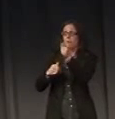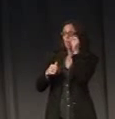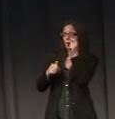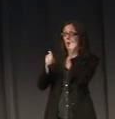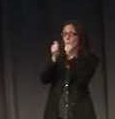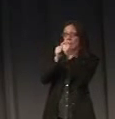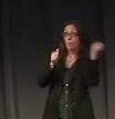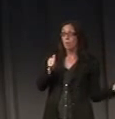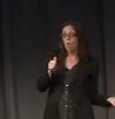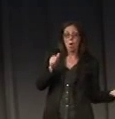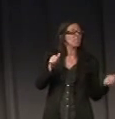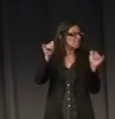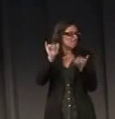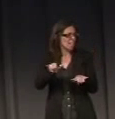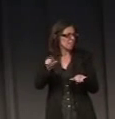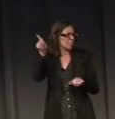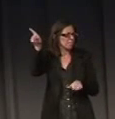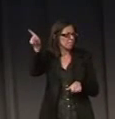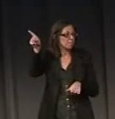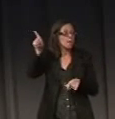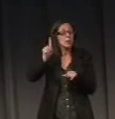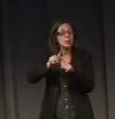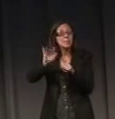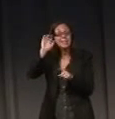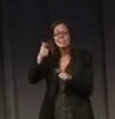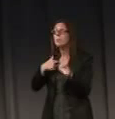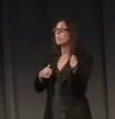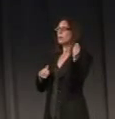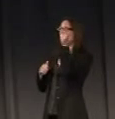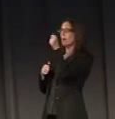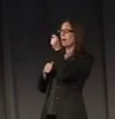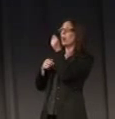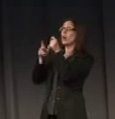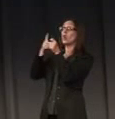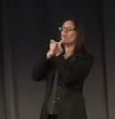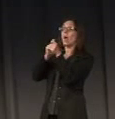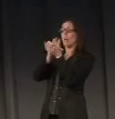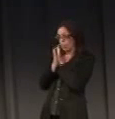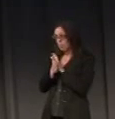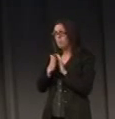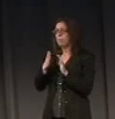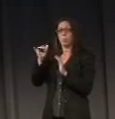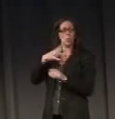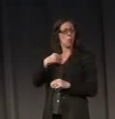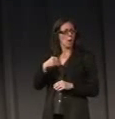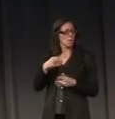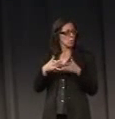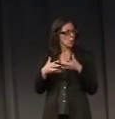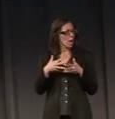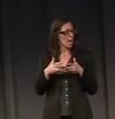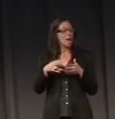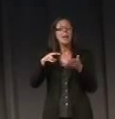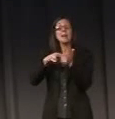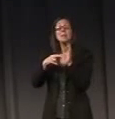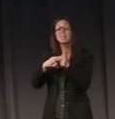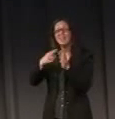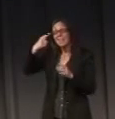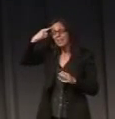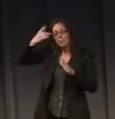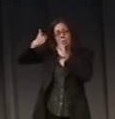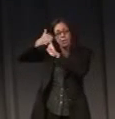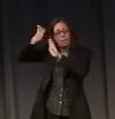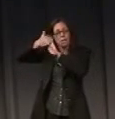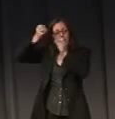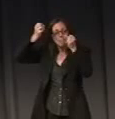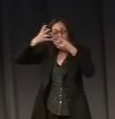perception of color is actually contingent on a whole host of operations that you take completely for granted. And these